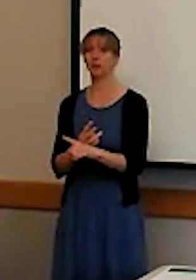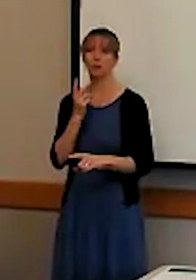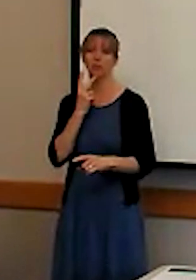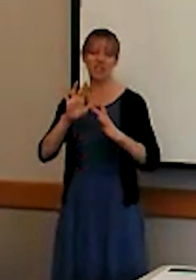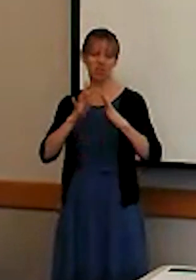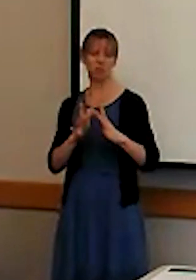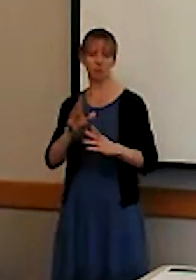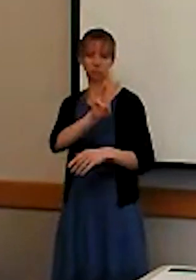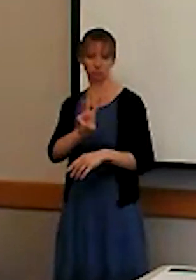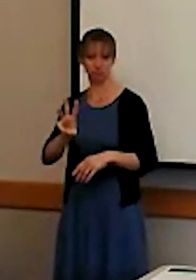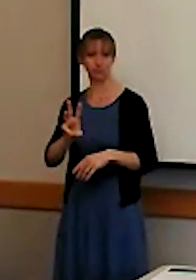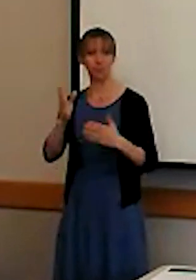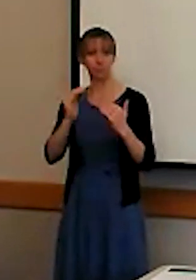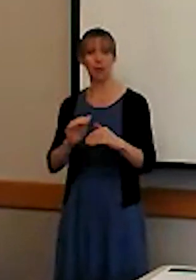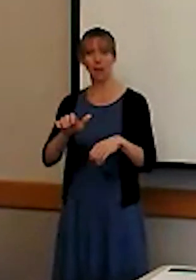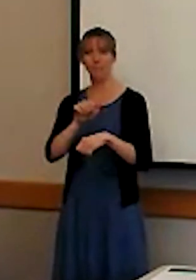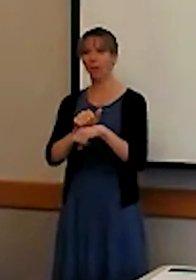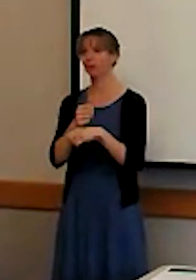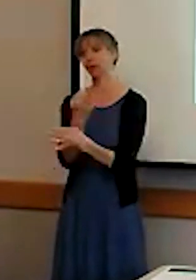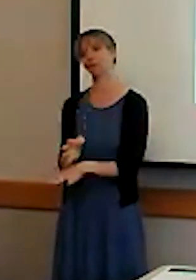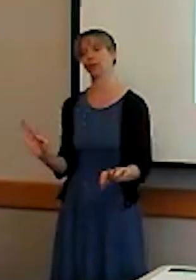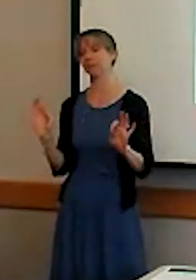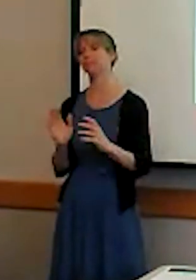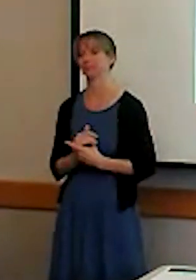it on the website, and then appointments are free.